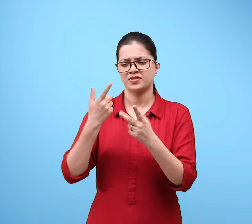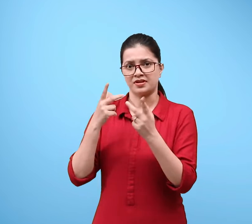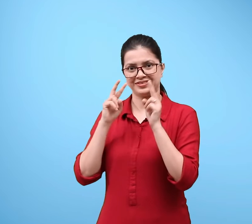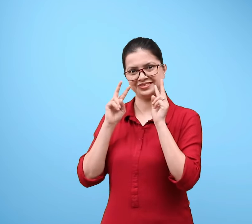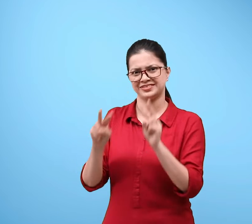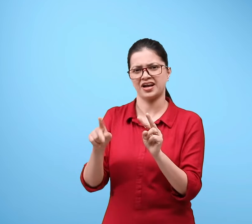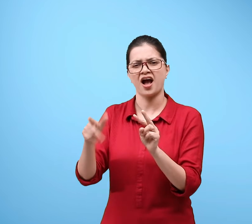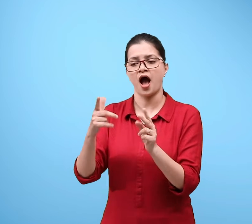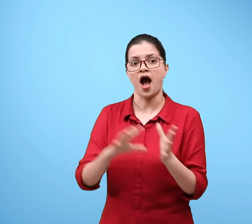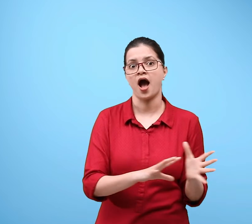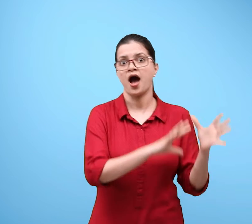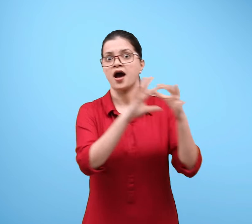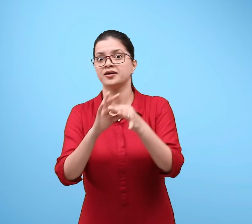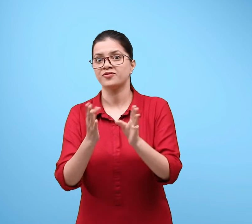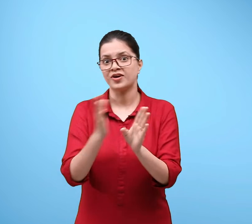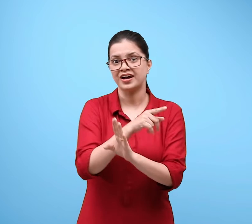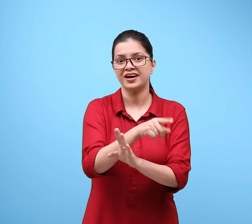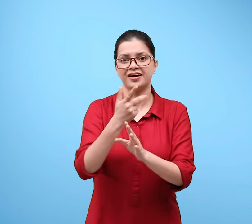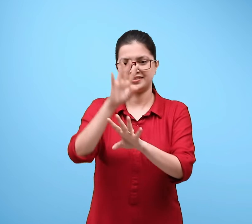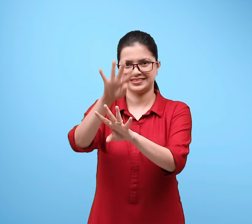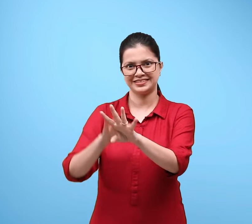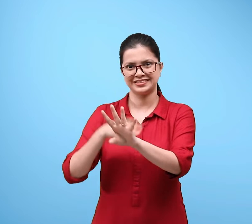your observations in Table 4.4.